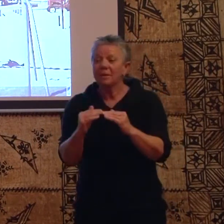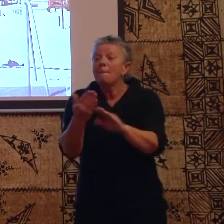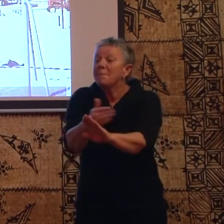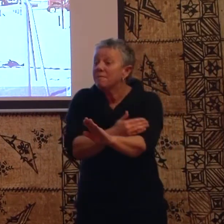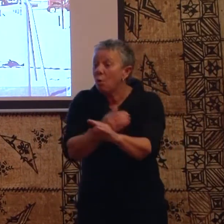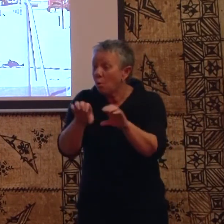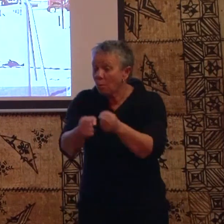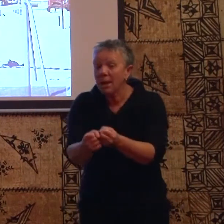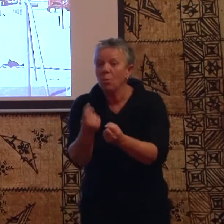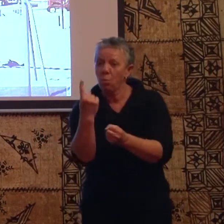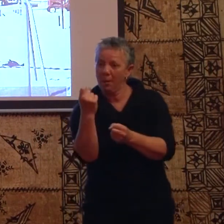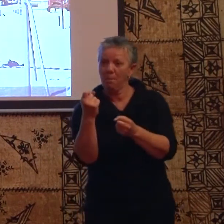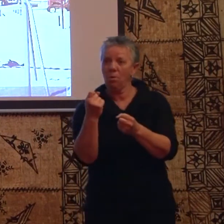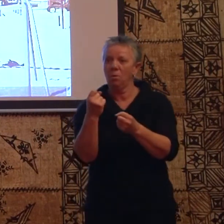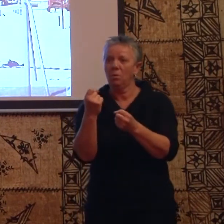break is